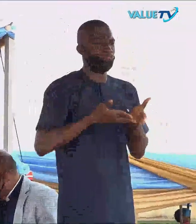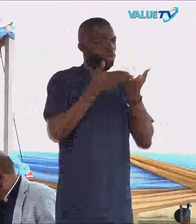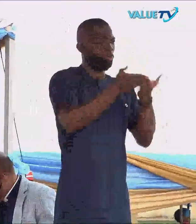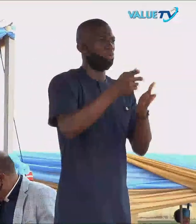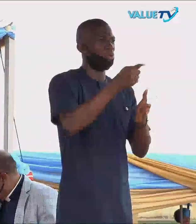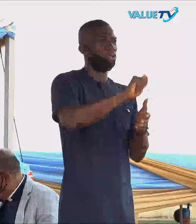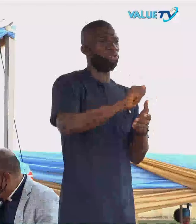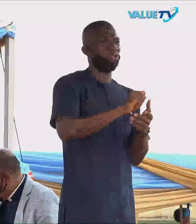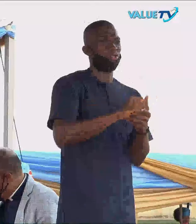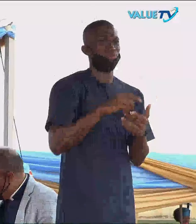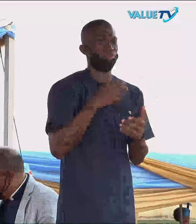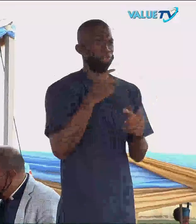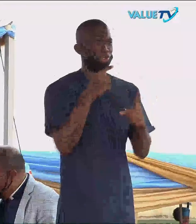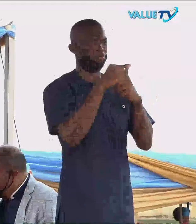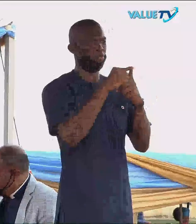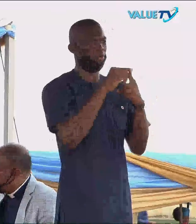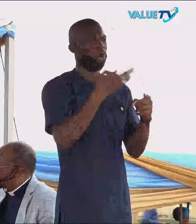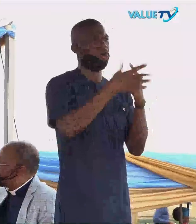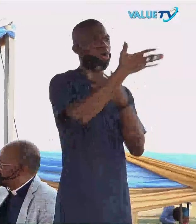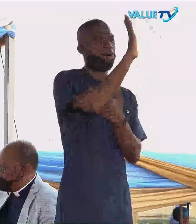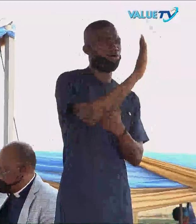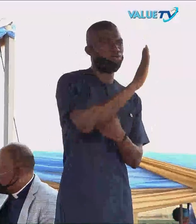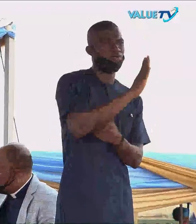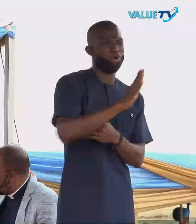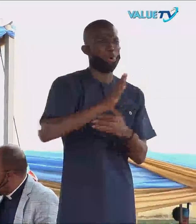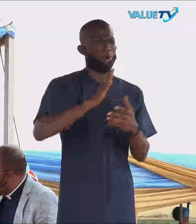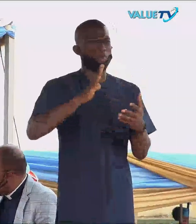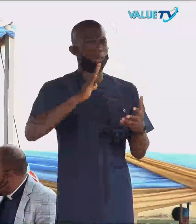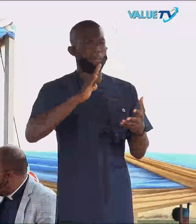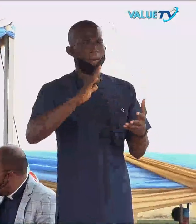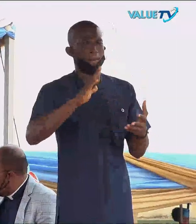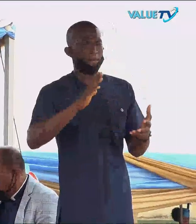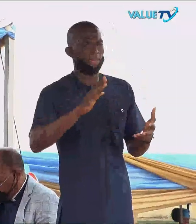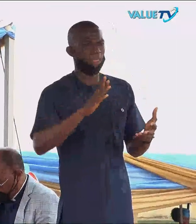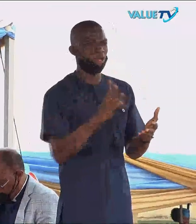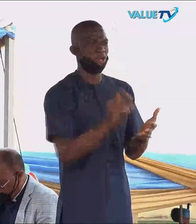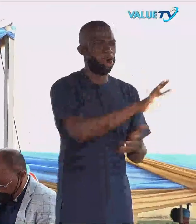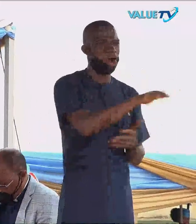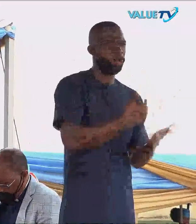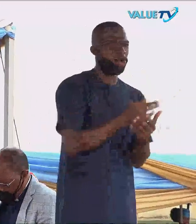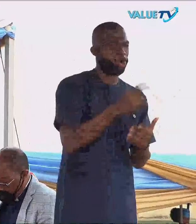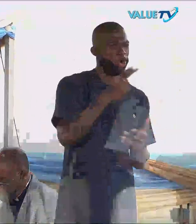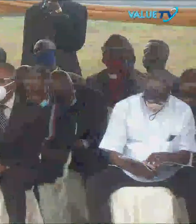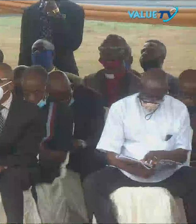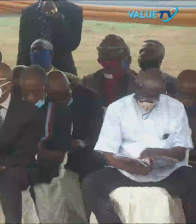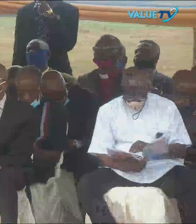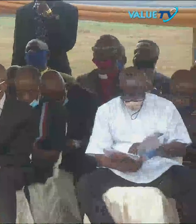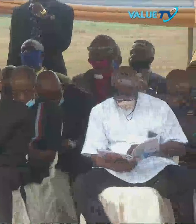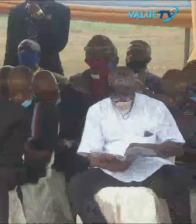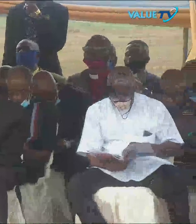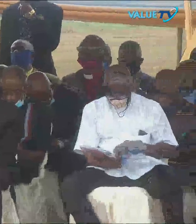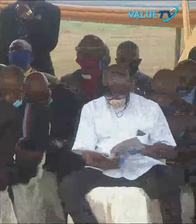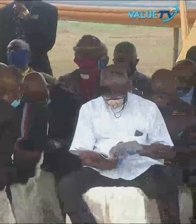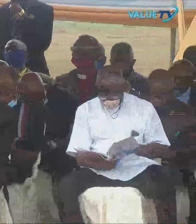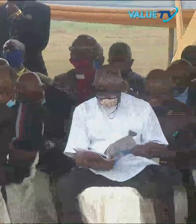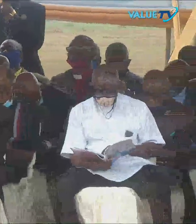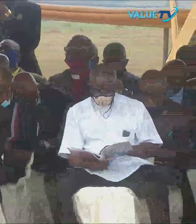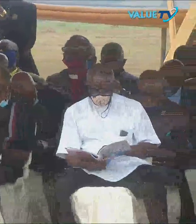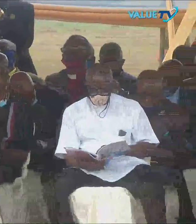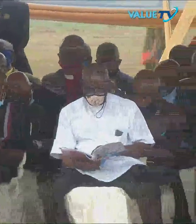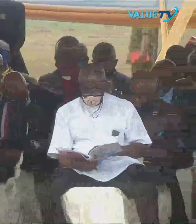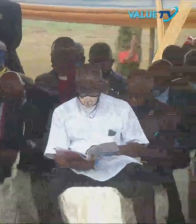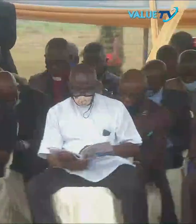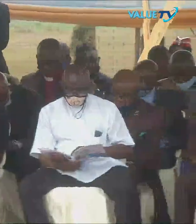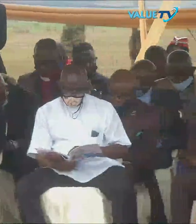Jews, took a background history of the Jewish life from